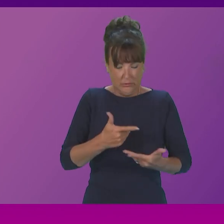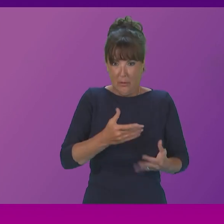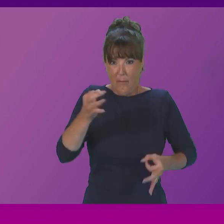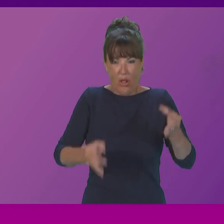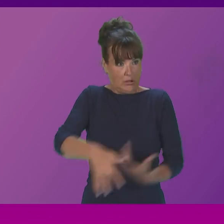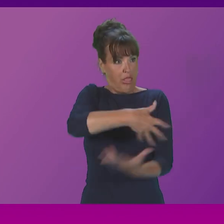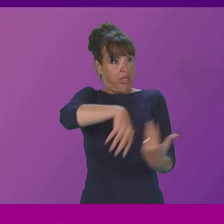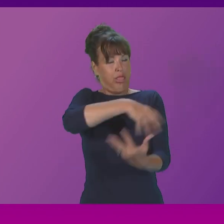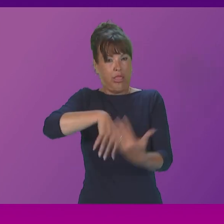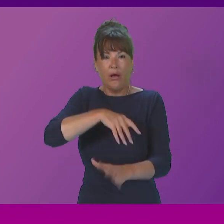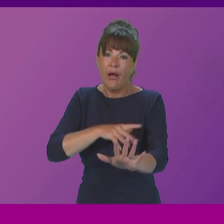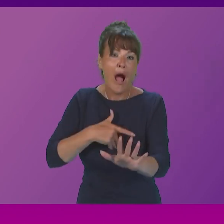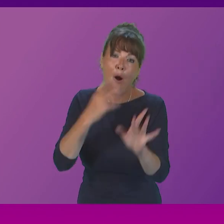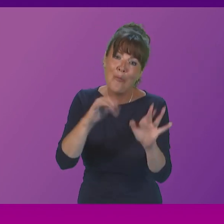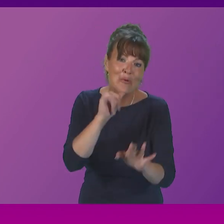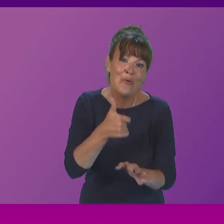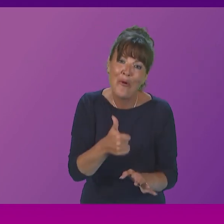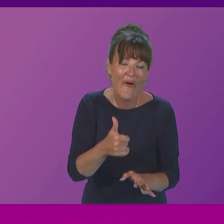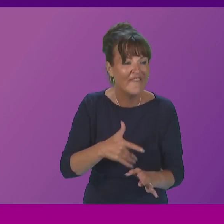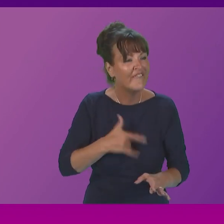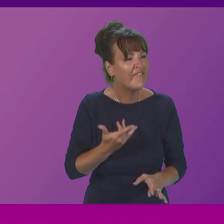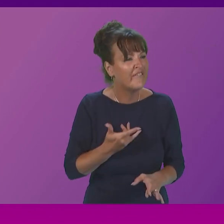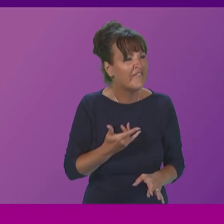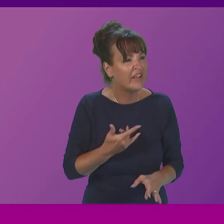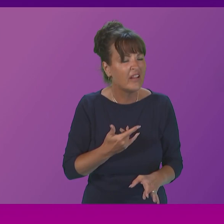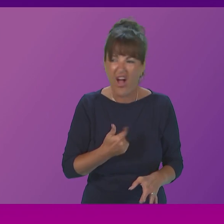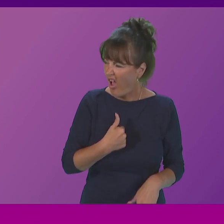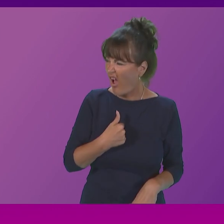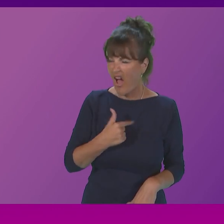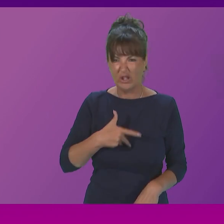won't put you completely off by the time I finish the speech. I'm going to break you down and then lift you